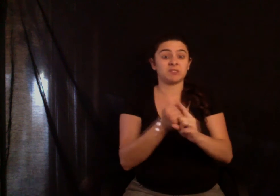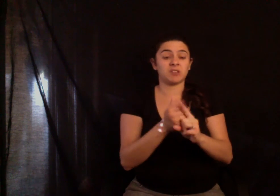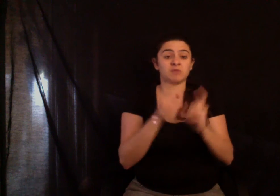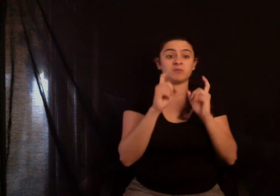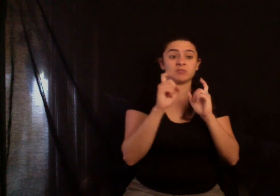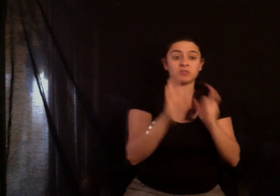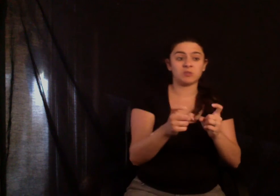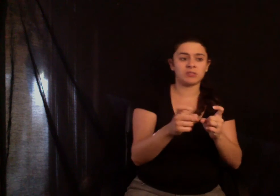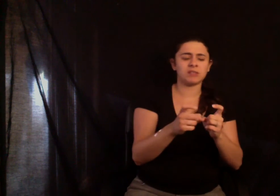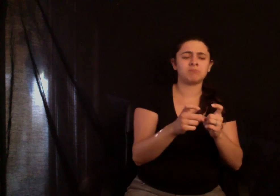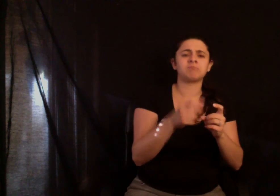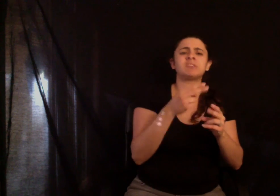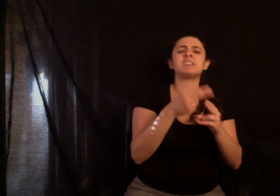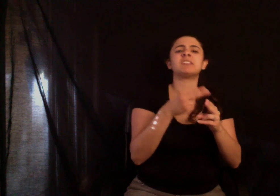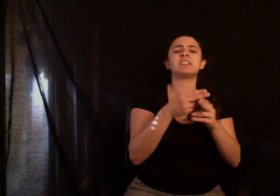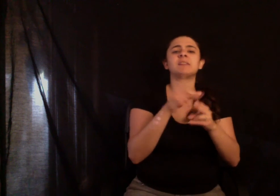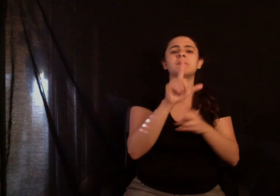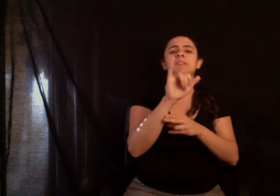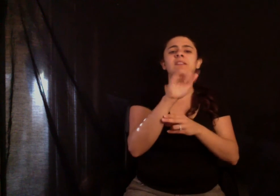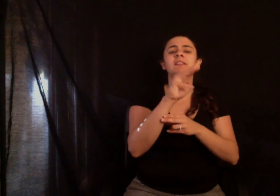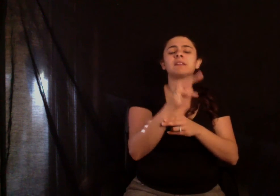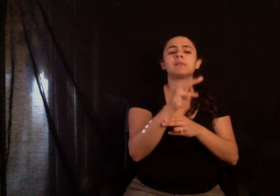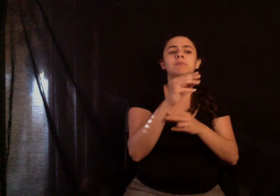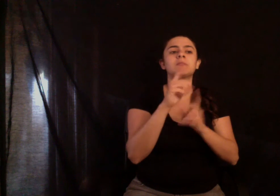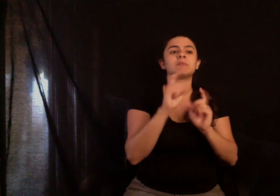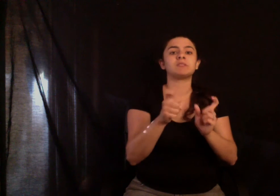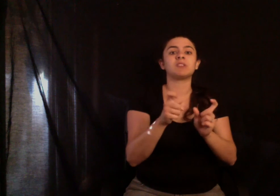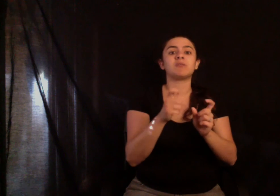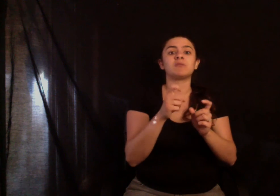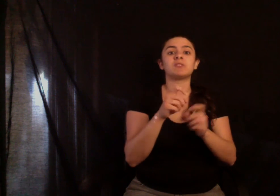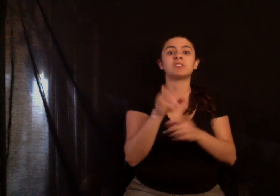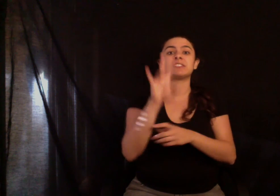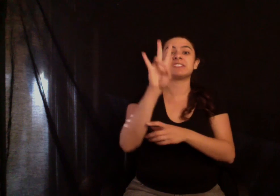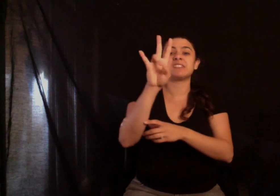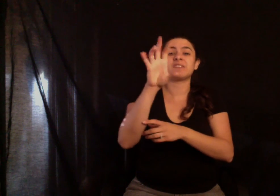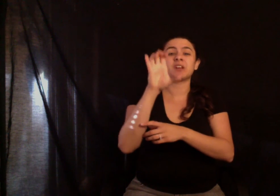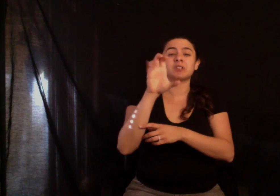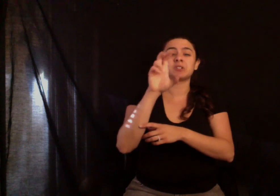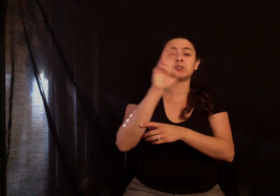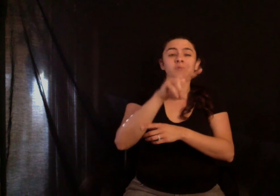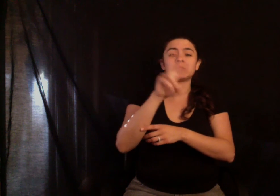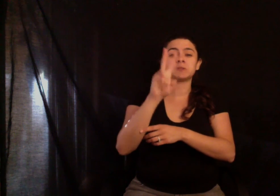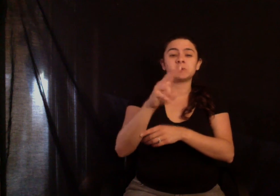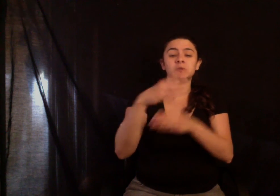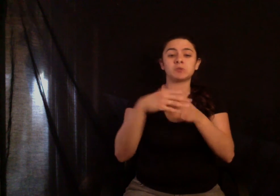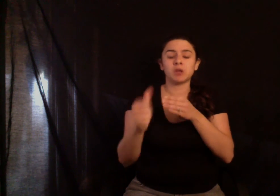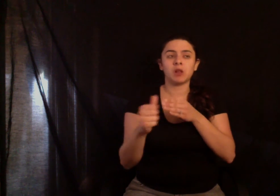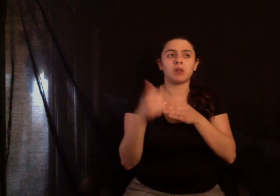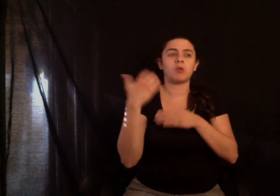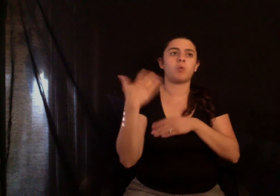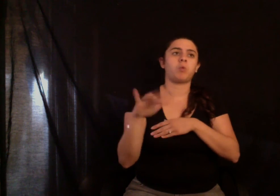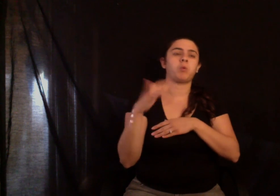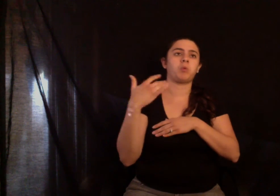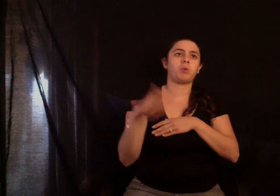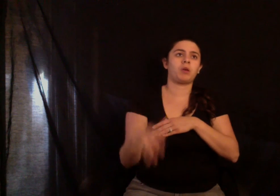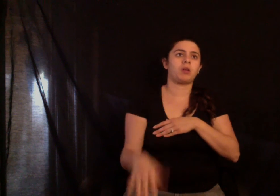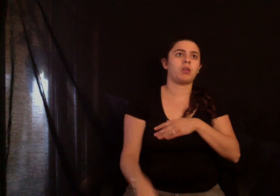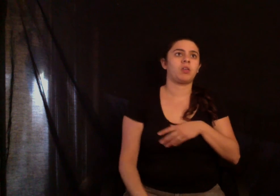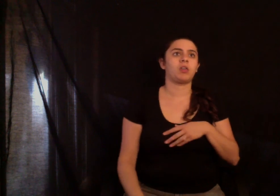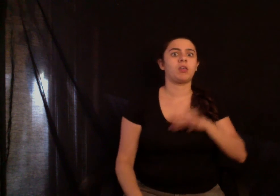England, I believe, and he donated, I believe, $722 to the campaign. And that was just, and that actually put us over, like,